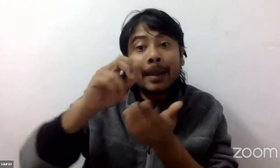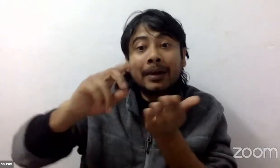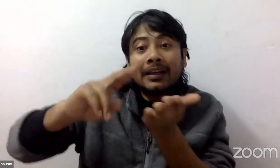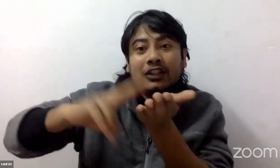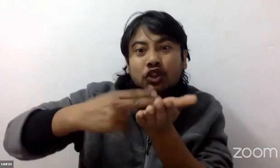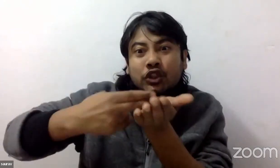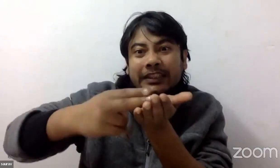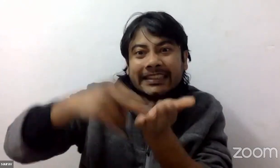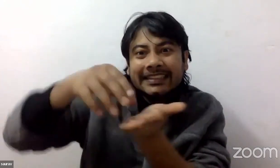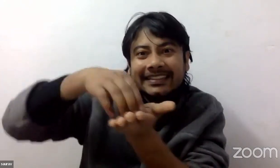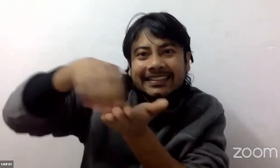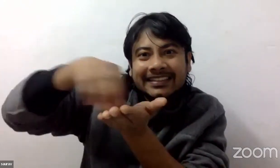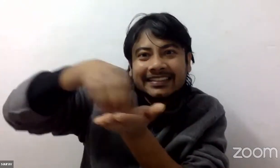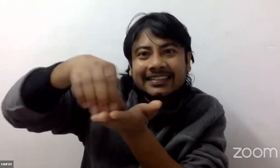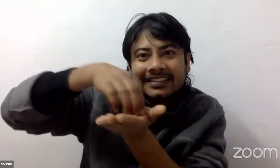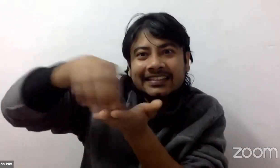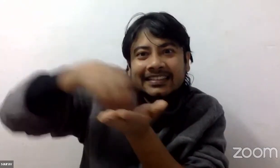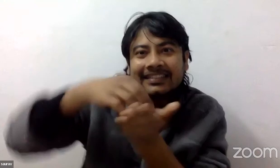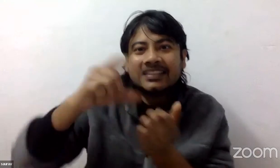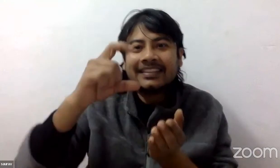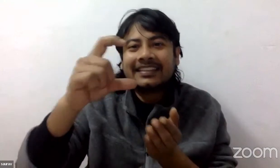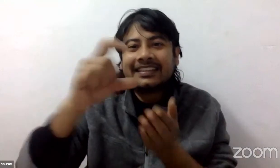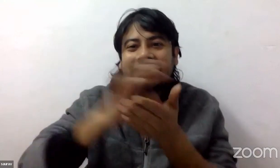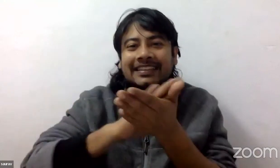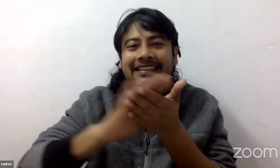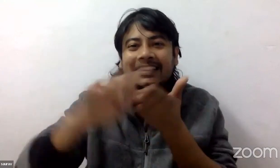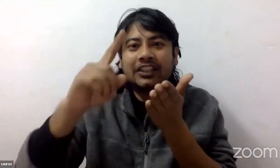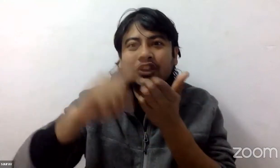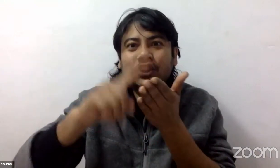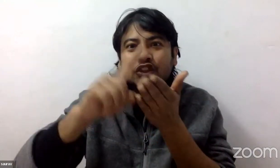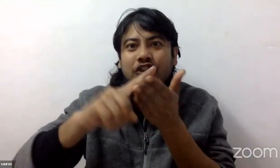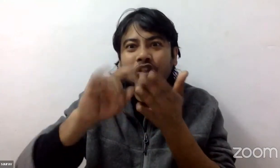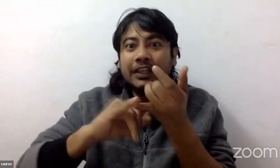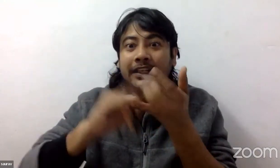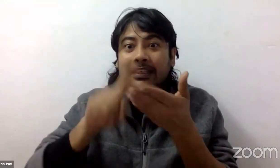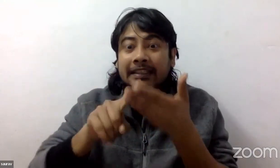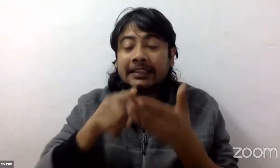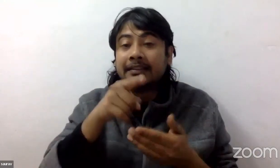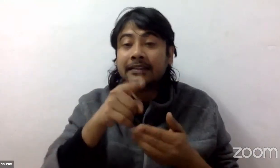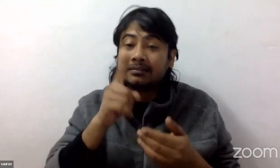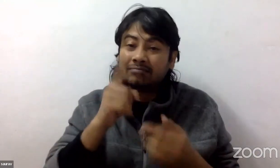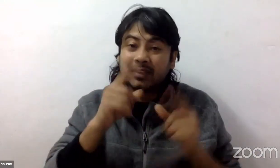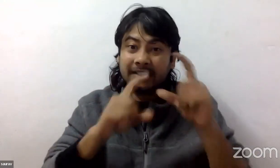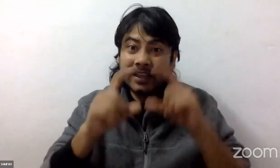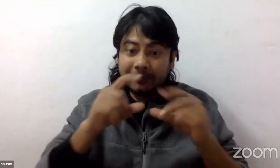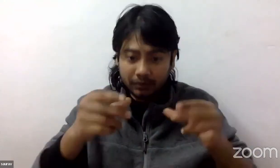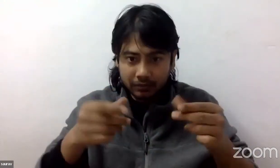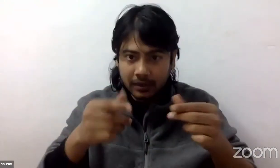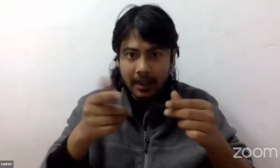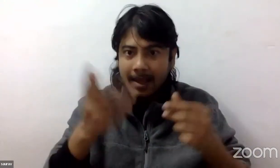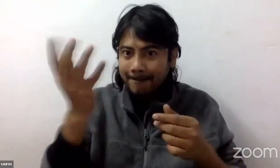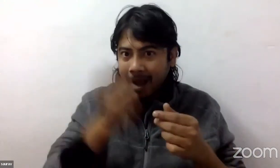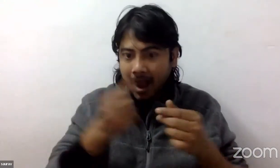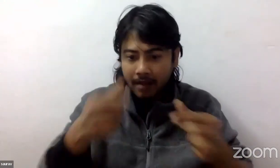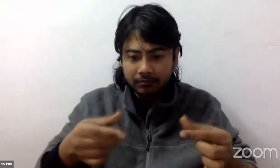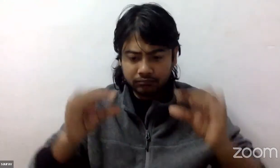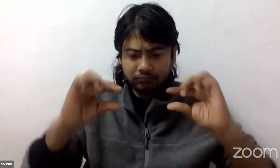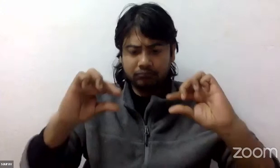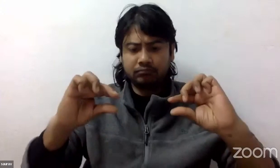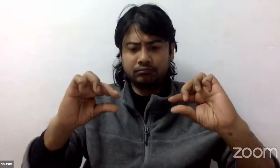have, and all vegetables. As I said, no beans and peas and lady's finger. We can have makhana, which is